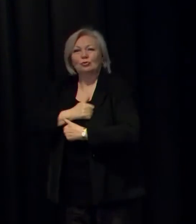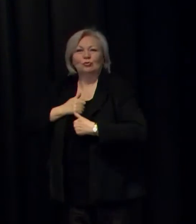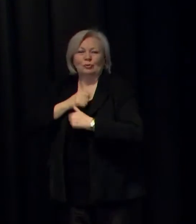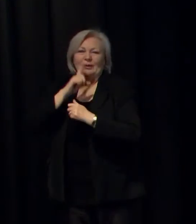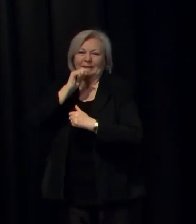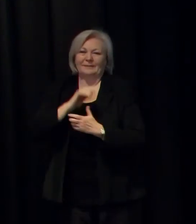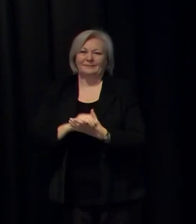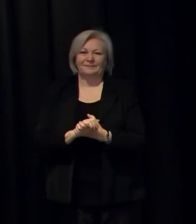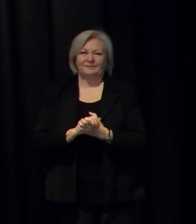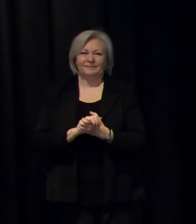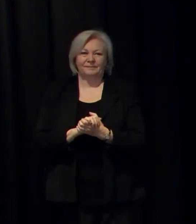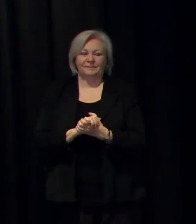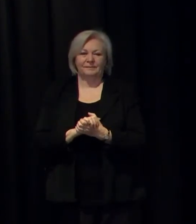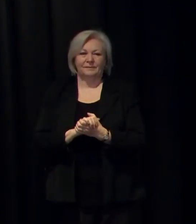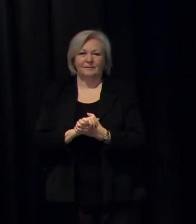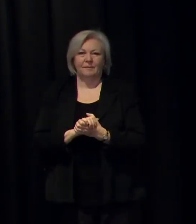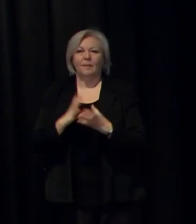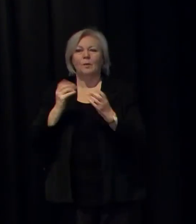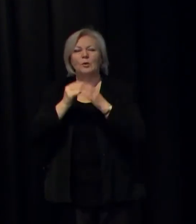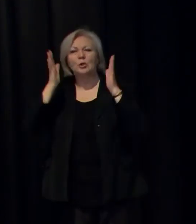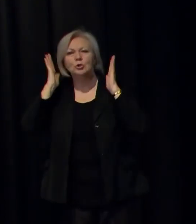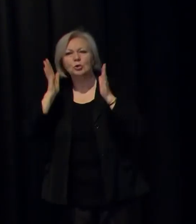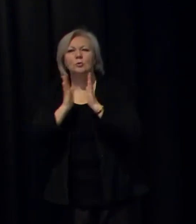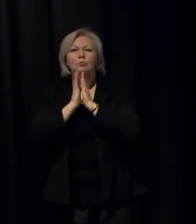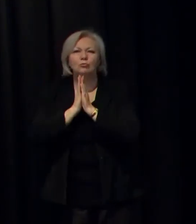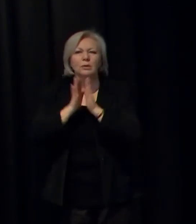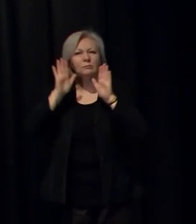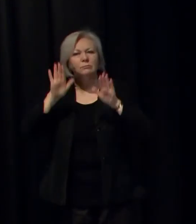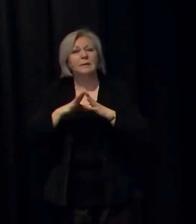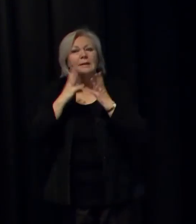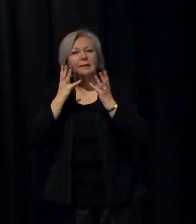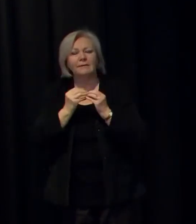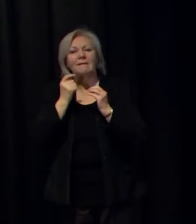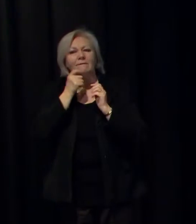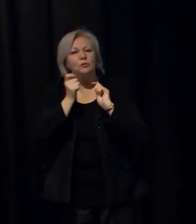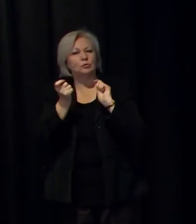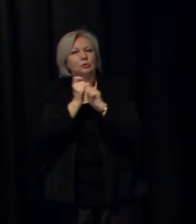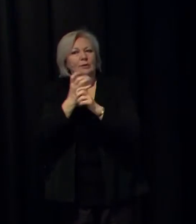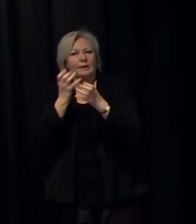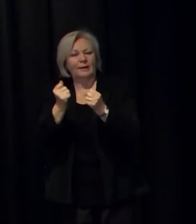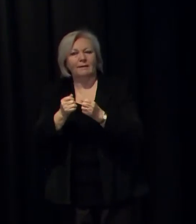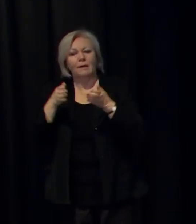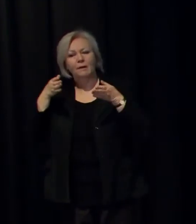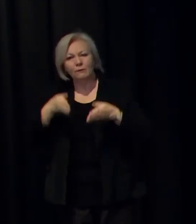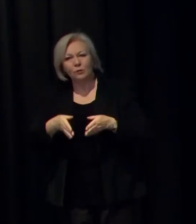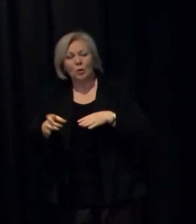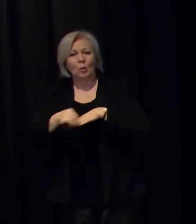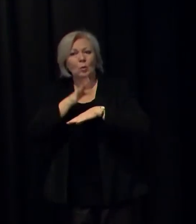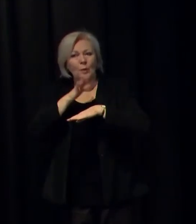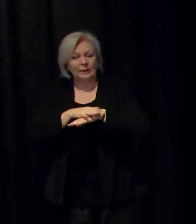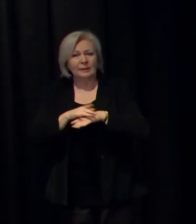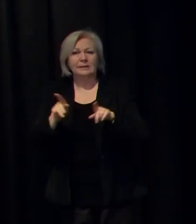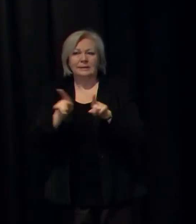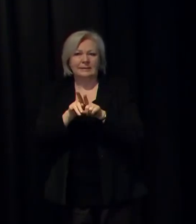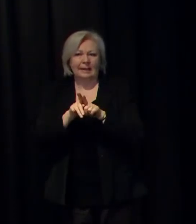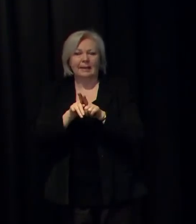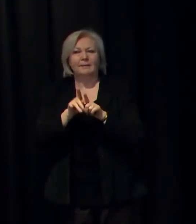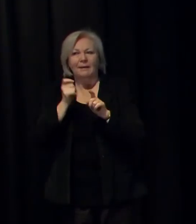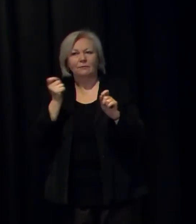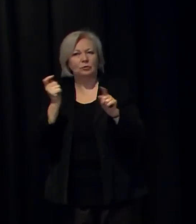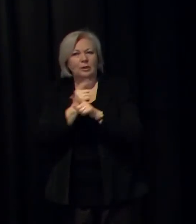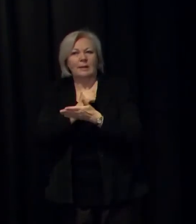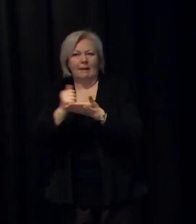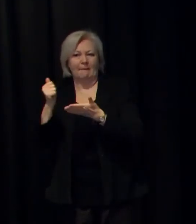this point. In terms of faith gatherings, there are similar changes there. Funerals and weddings, again, similar